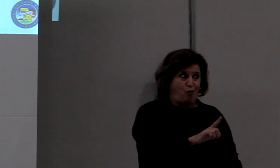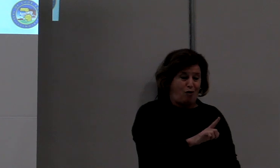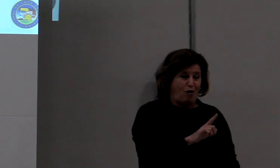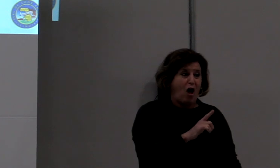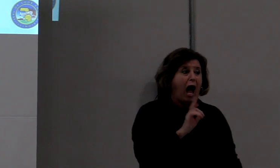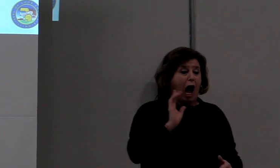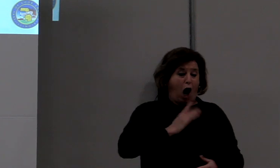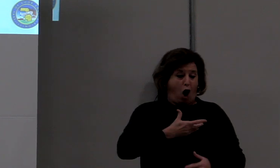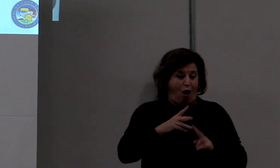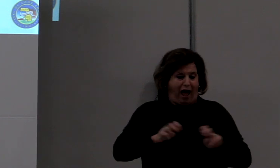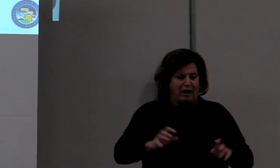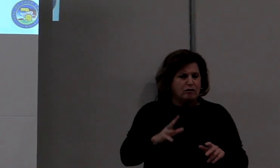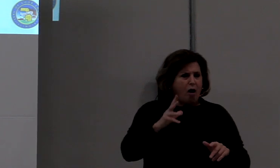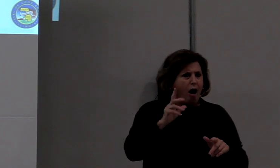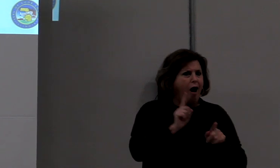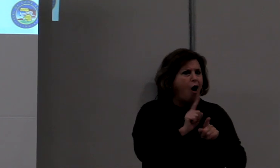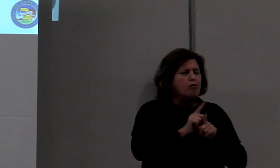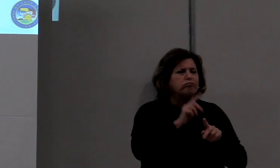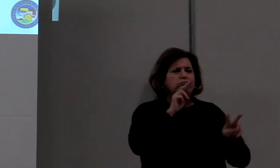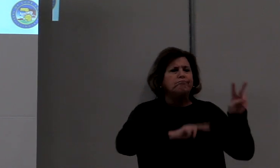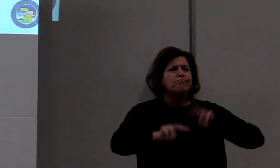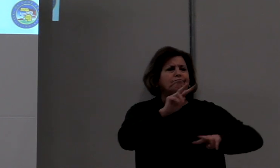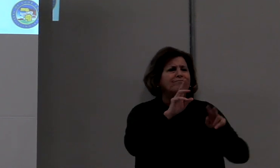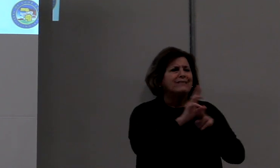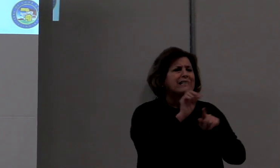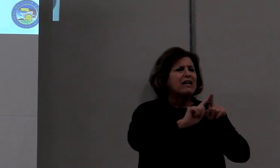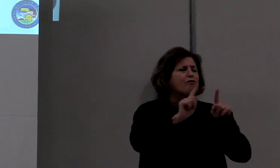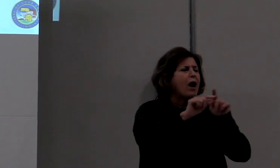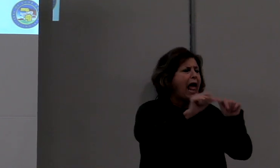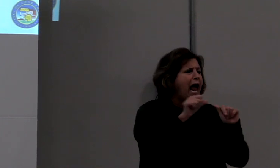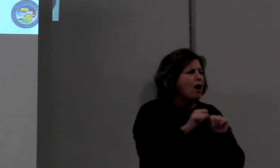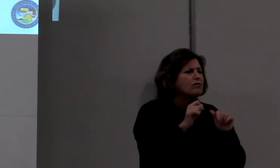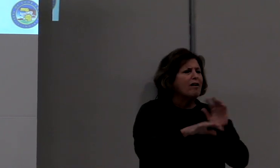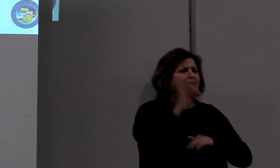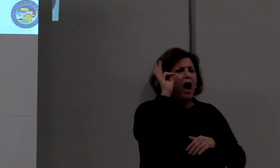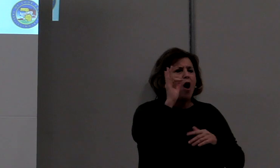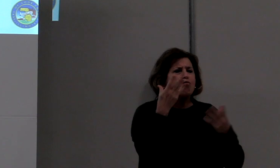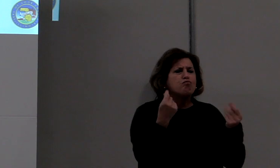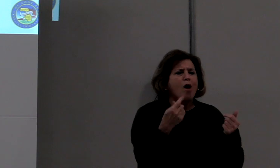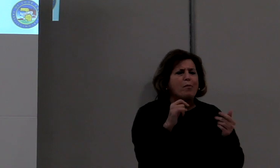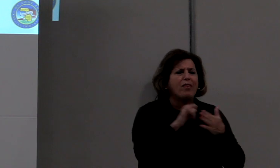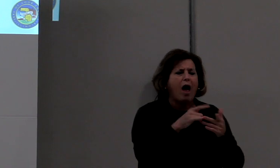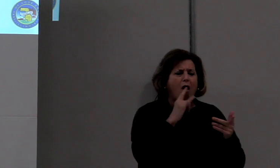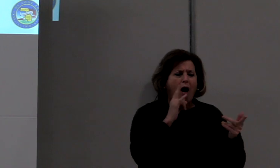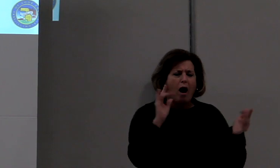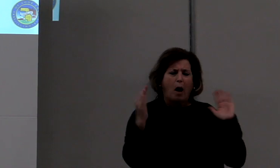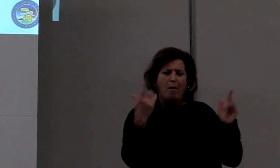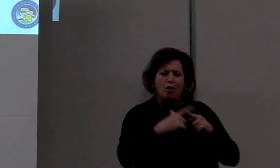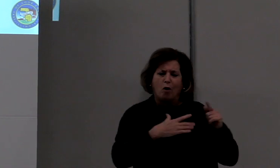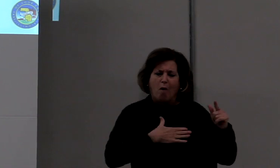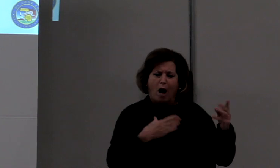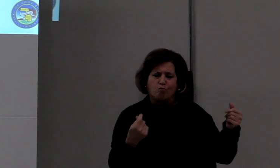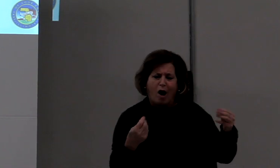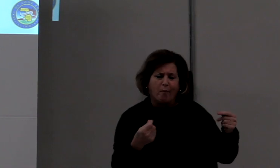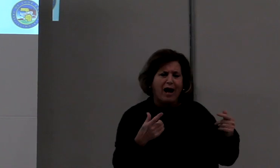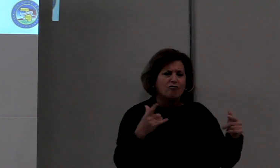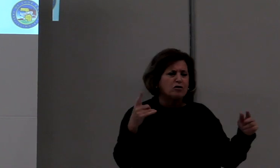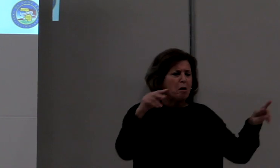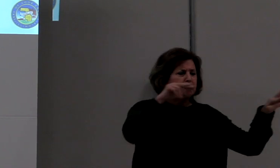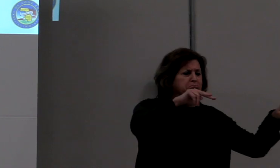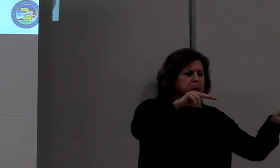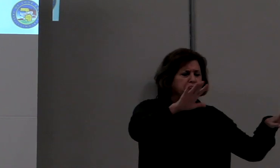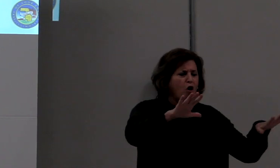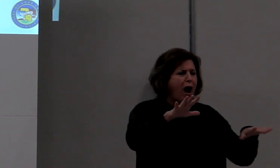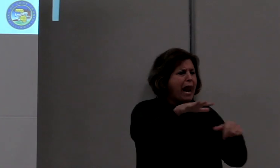use this too, to look at different areas, to find properties that are comparable and just have a bird's eye view of a